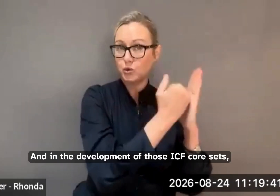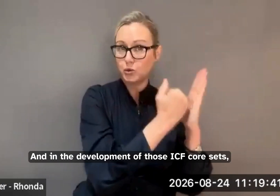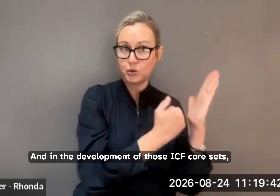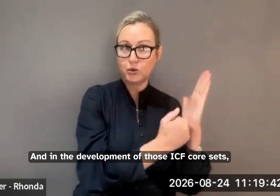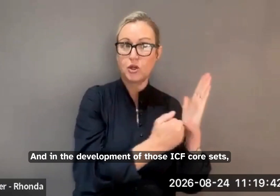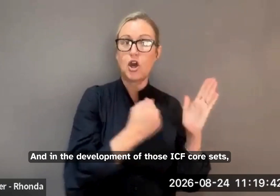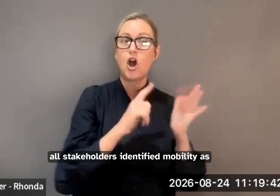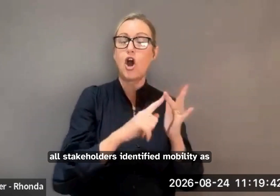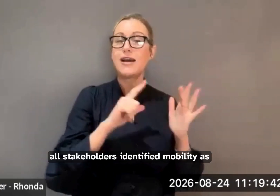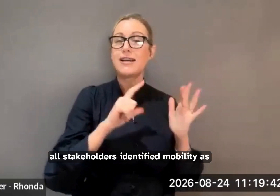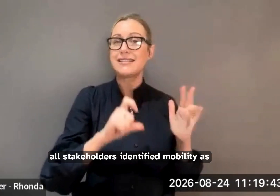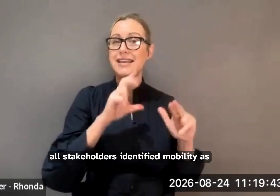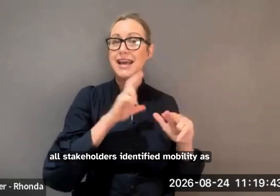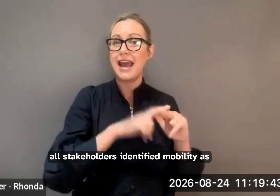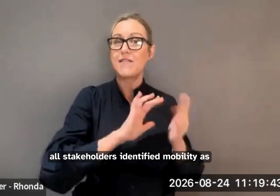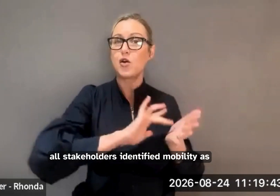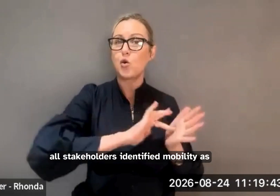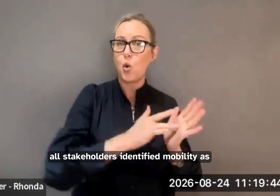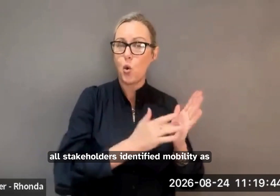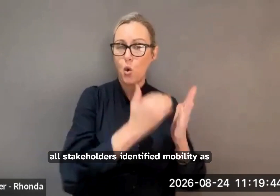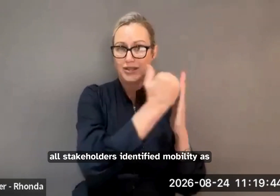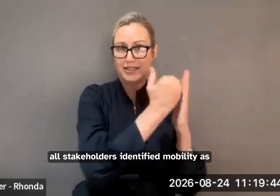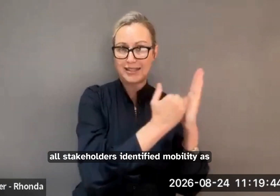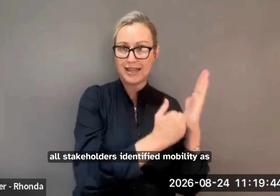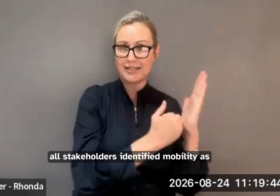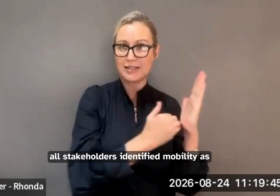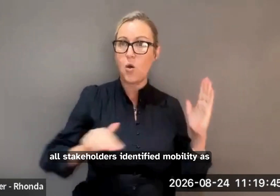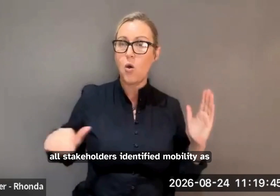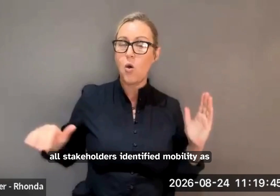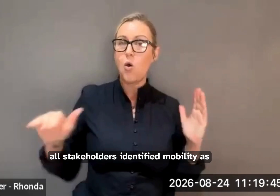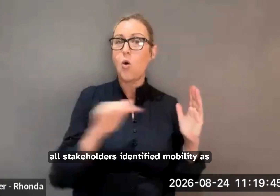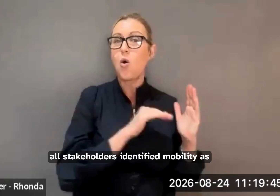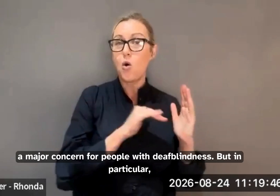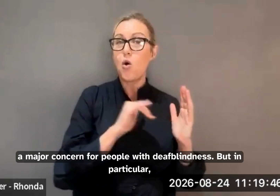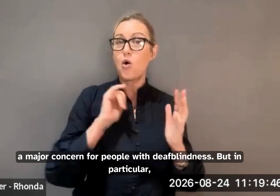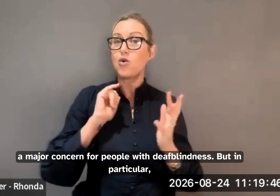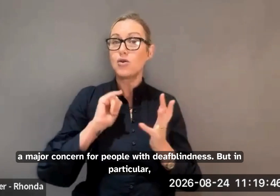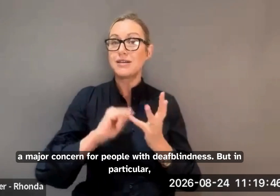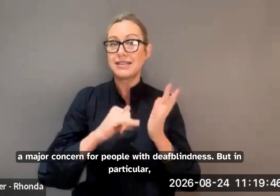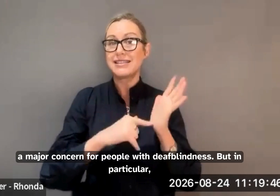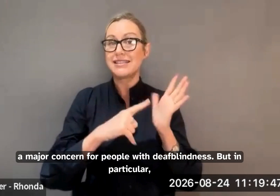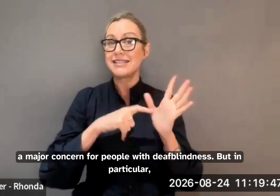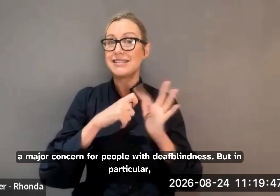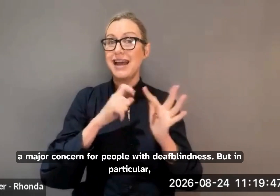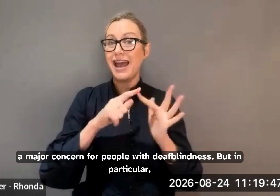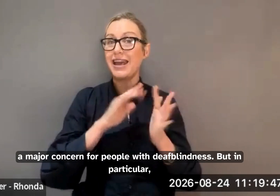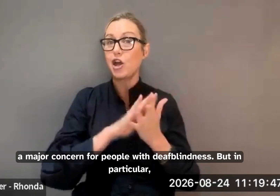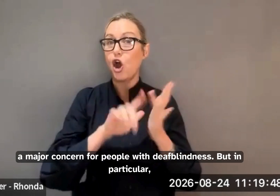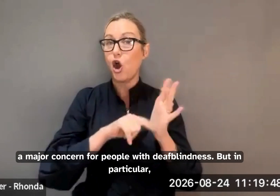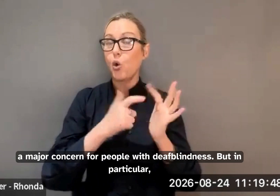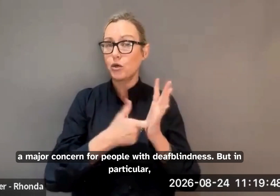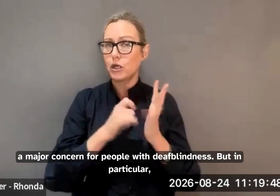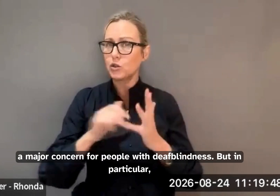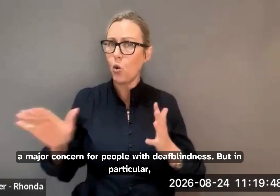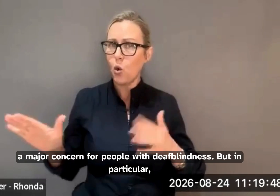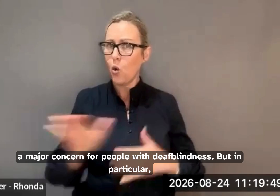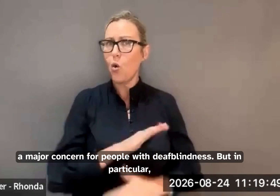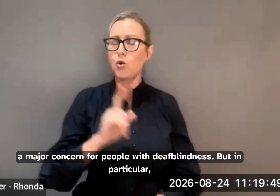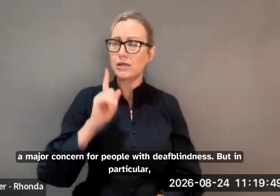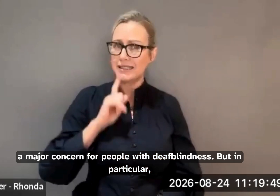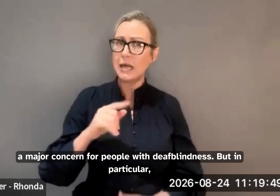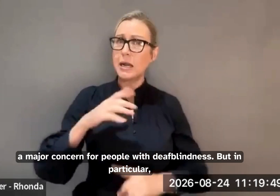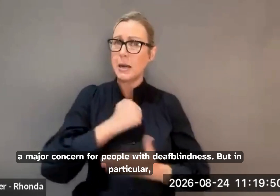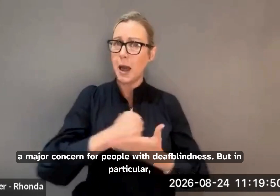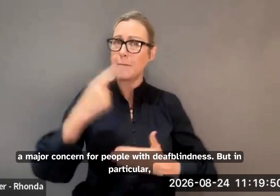ICF core sets, all stakeholders identified mobility as a major concern for people with deaf